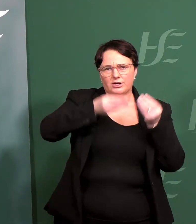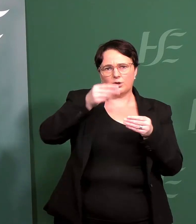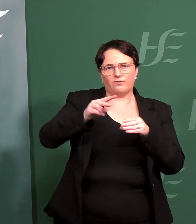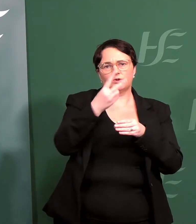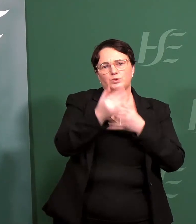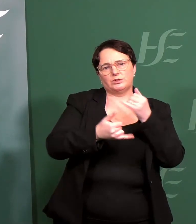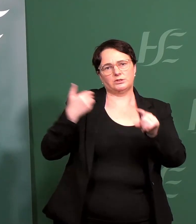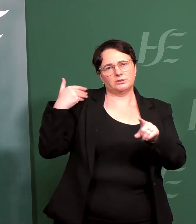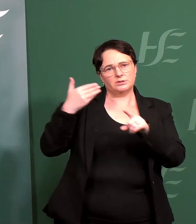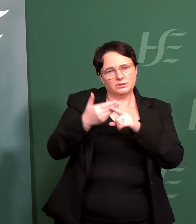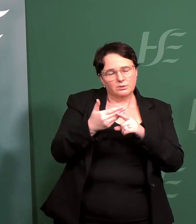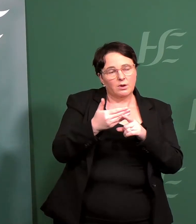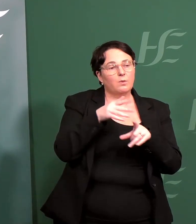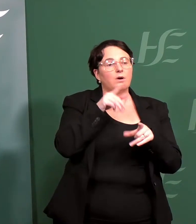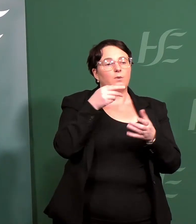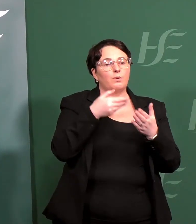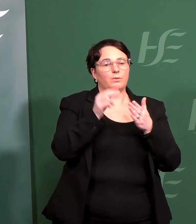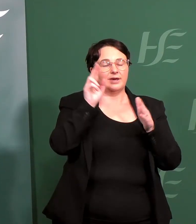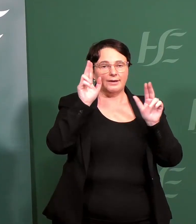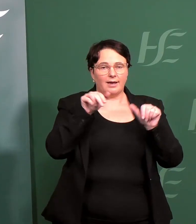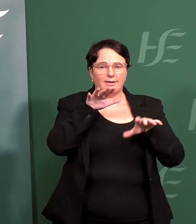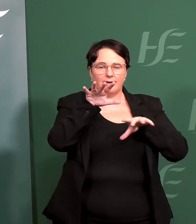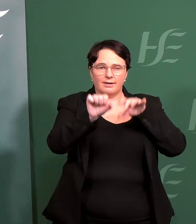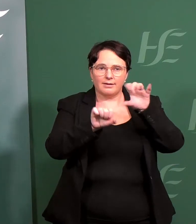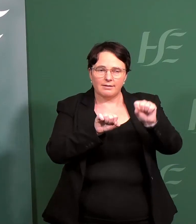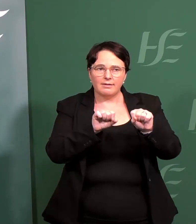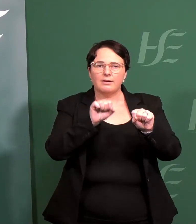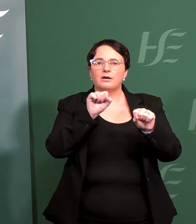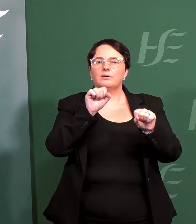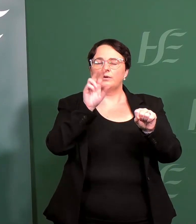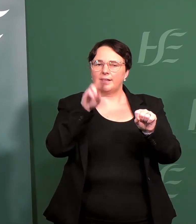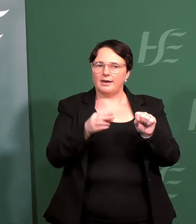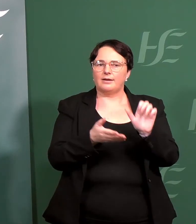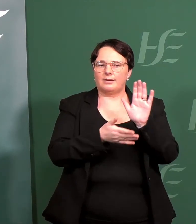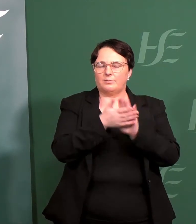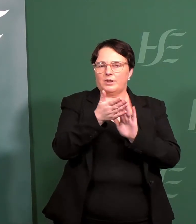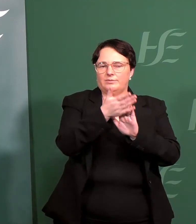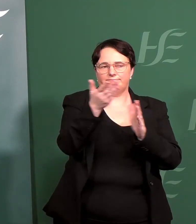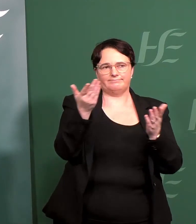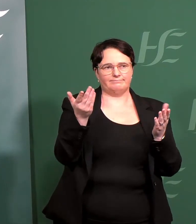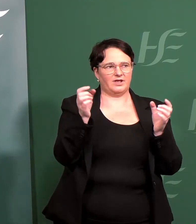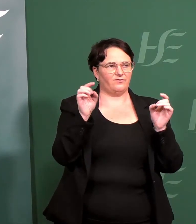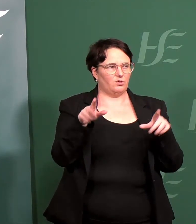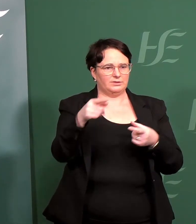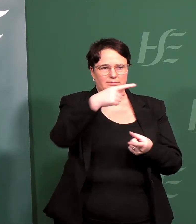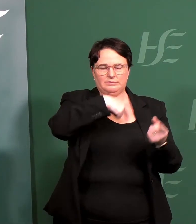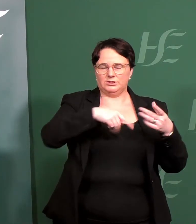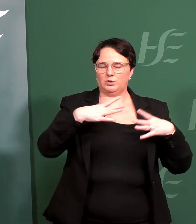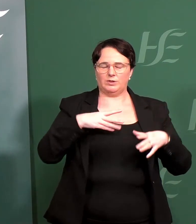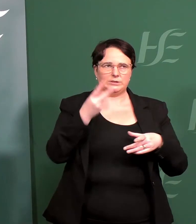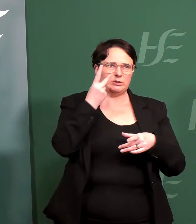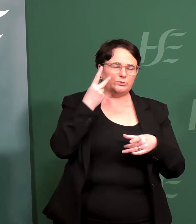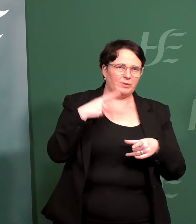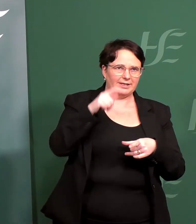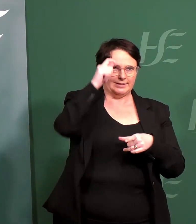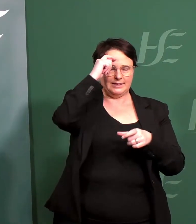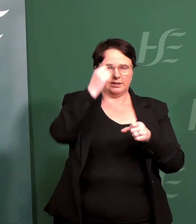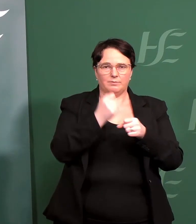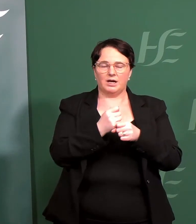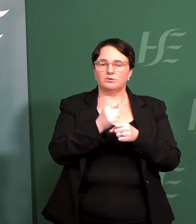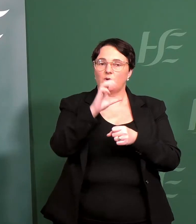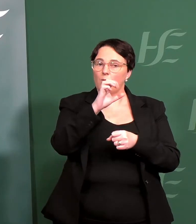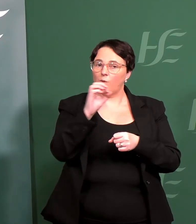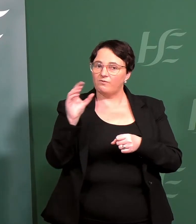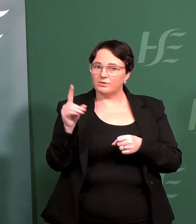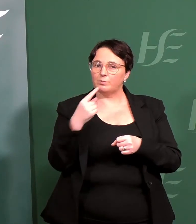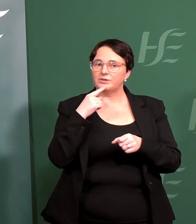period, and what can we build on, because we all know COVID is not something we all want to look back on, but equally there are many initiatives